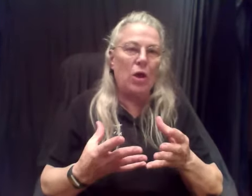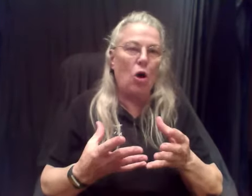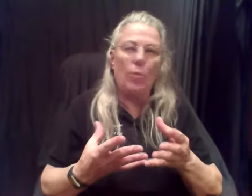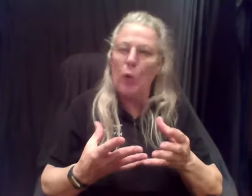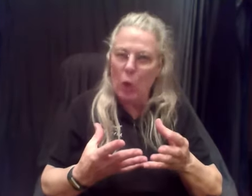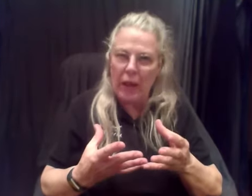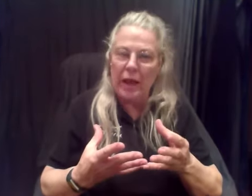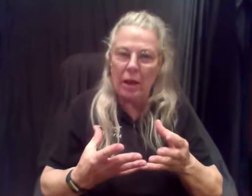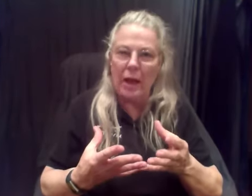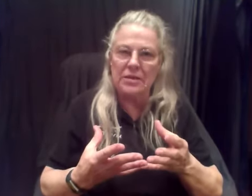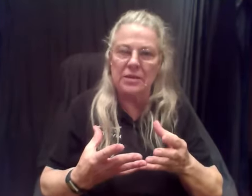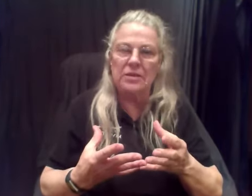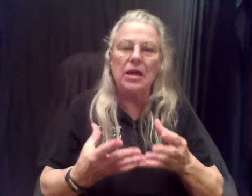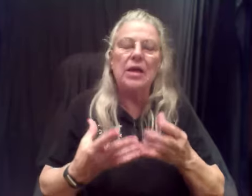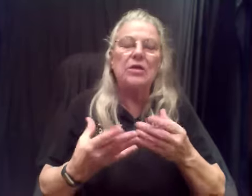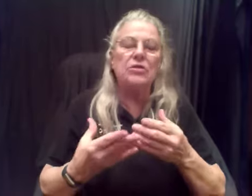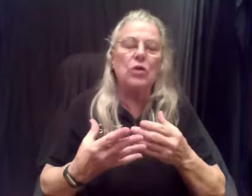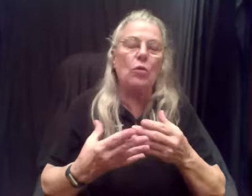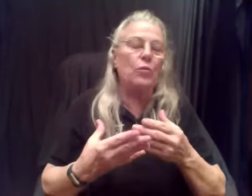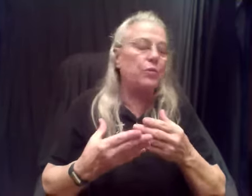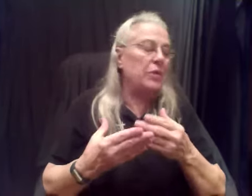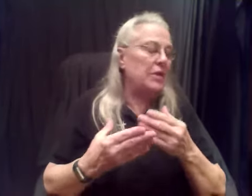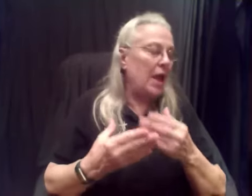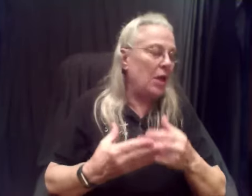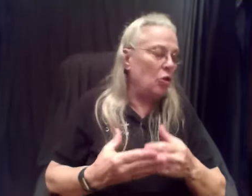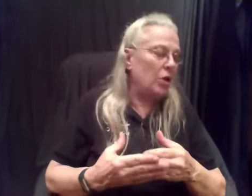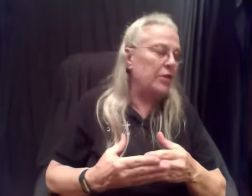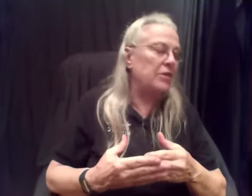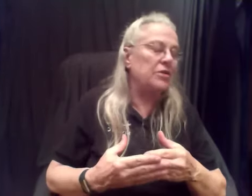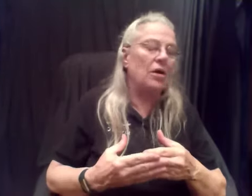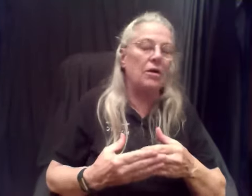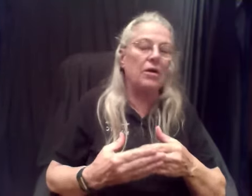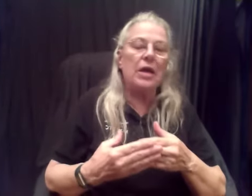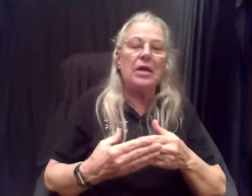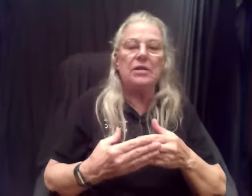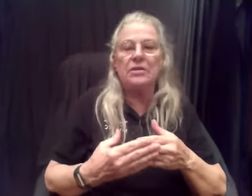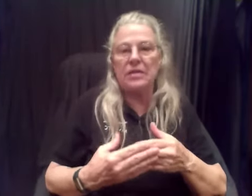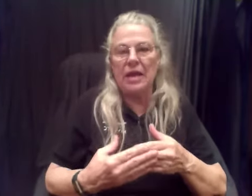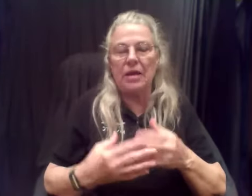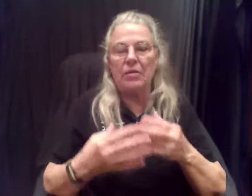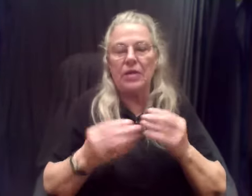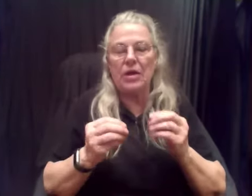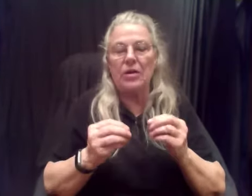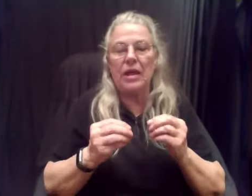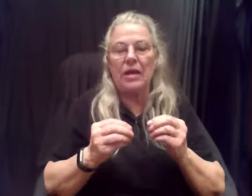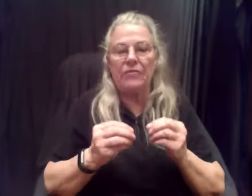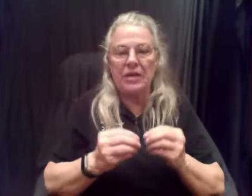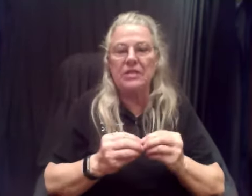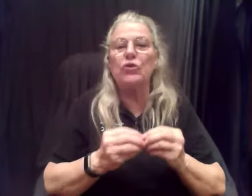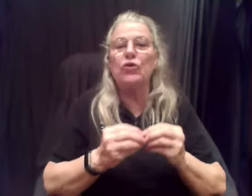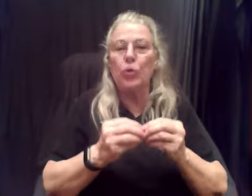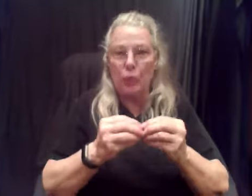call poetic license. So take a look at the song, see that if this